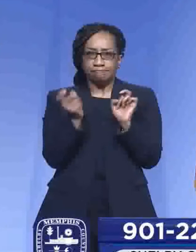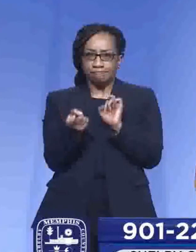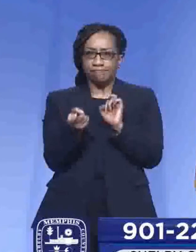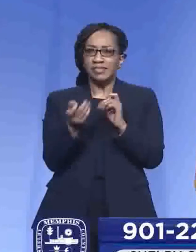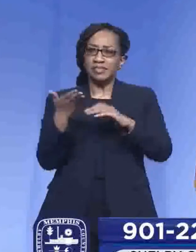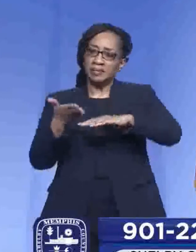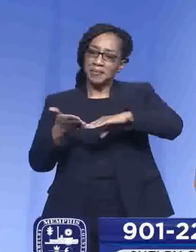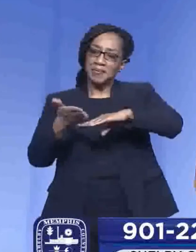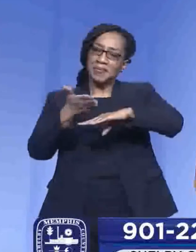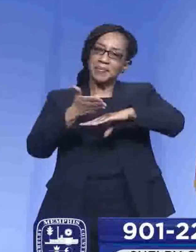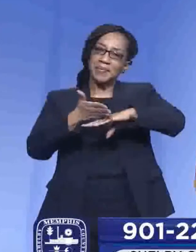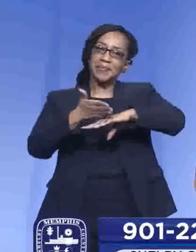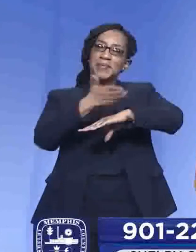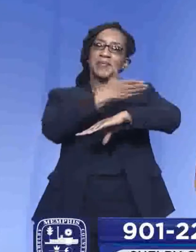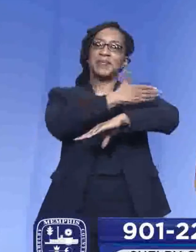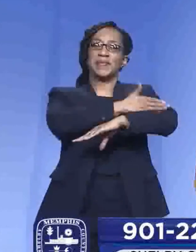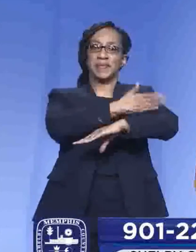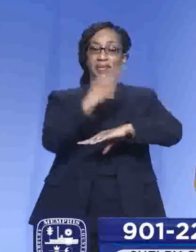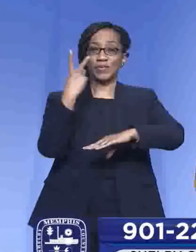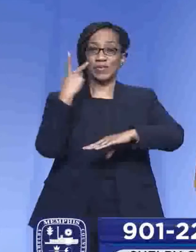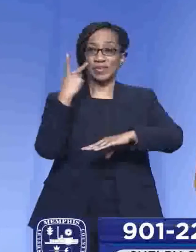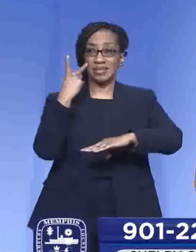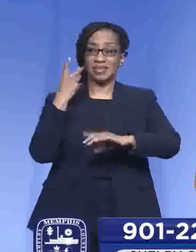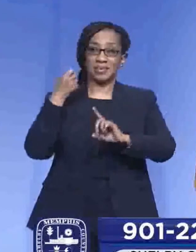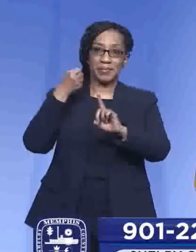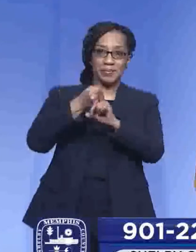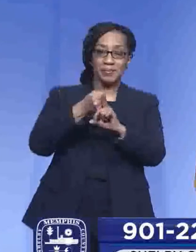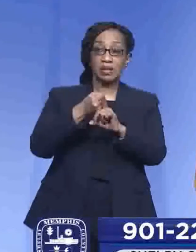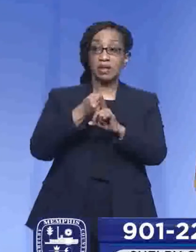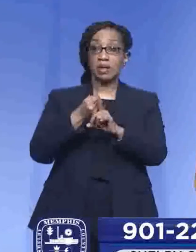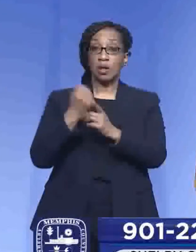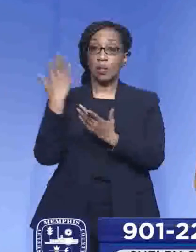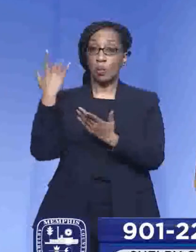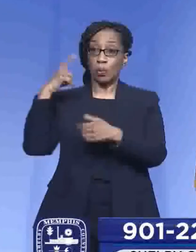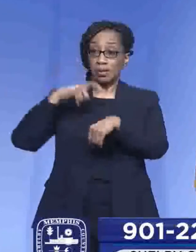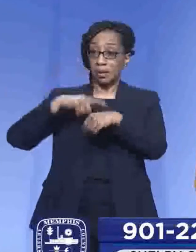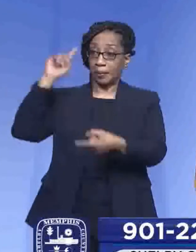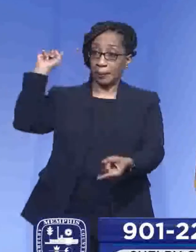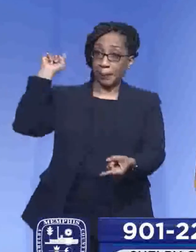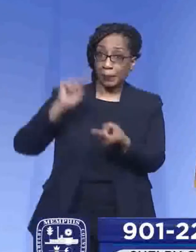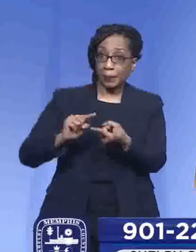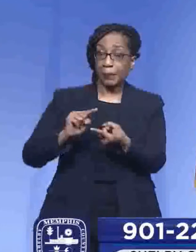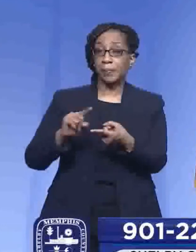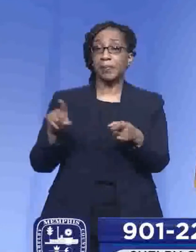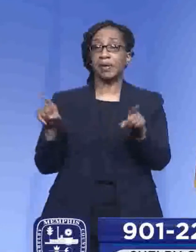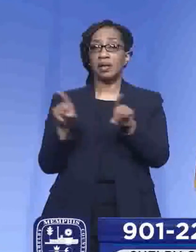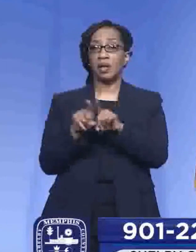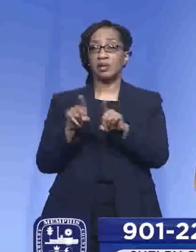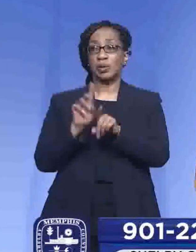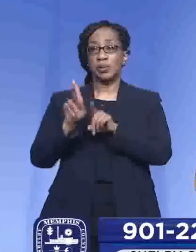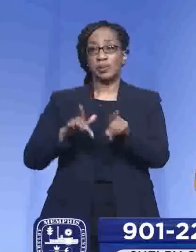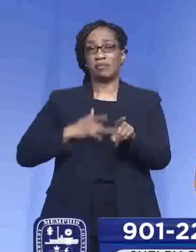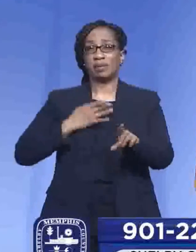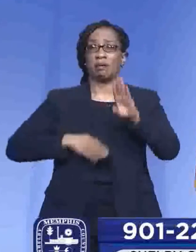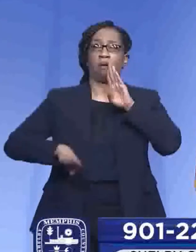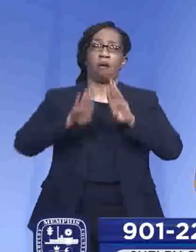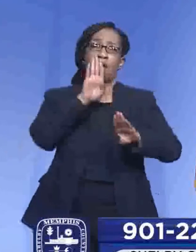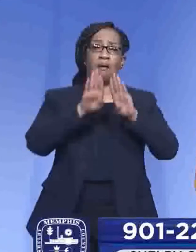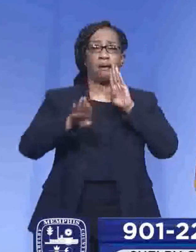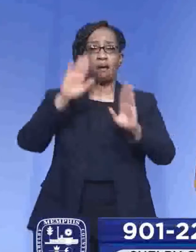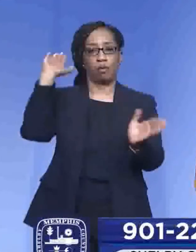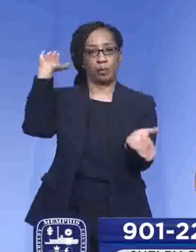see a broad-ranging impact in wait times and the amount of decreasing the amount of frustration with getting an